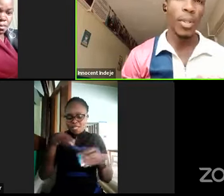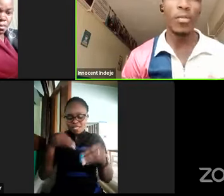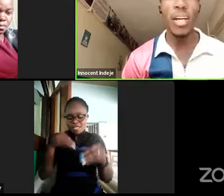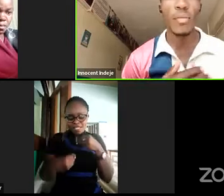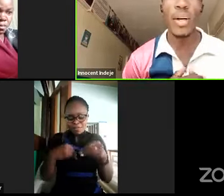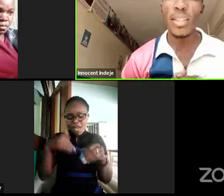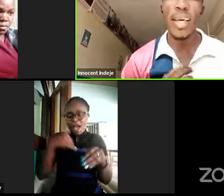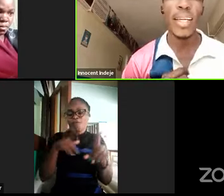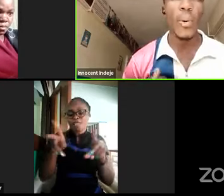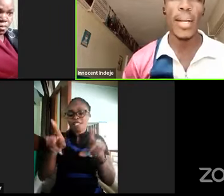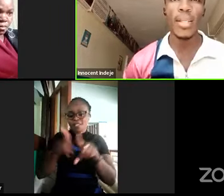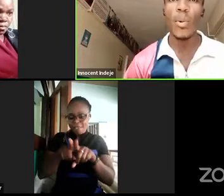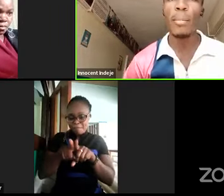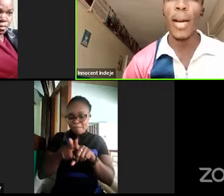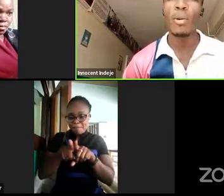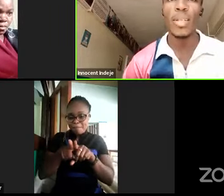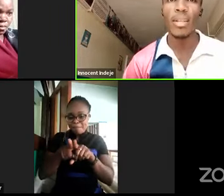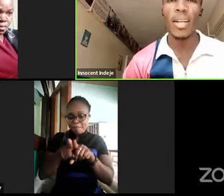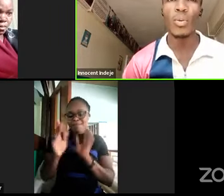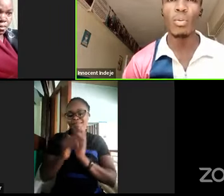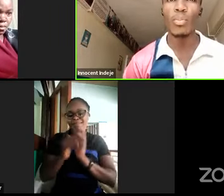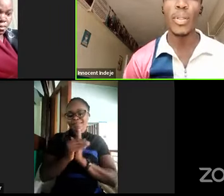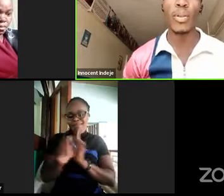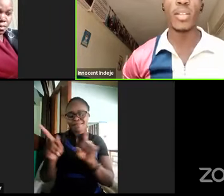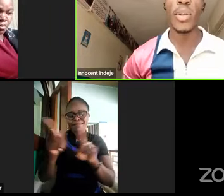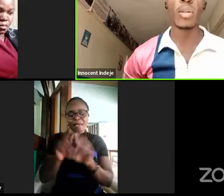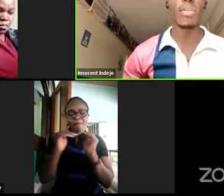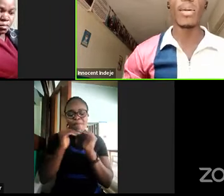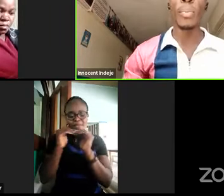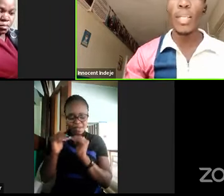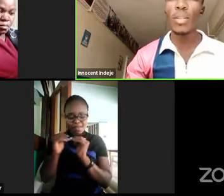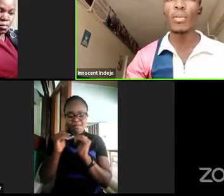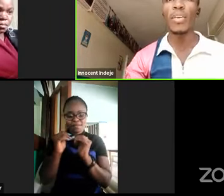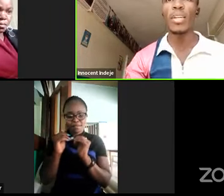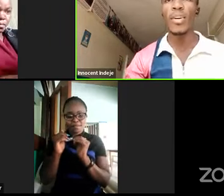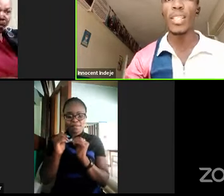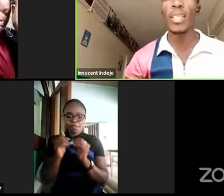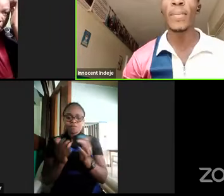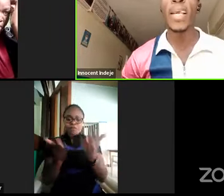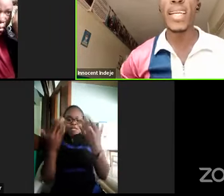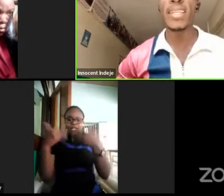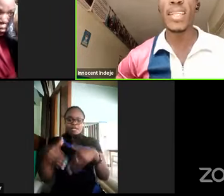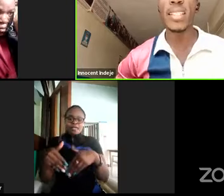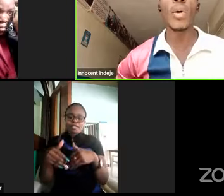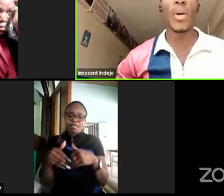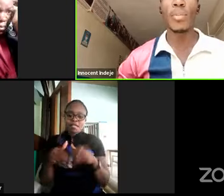of advocacy and awareness, whereby I would just like to speak to the aspect of the importance of advocacy in addressing